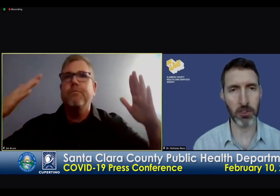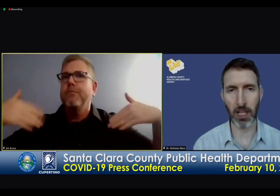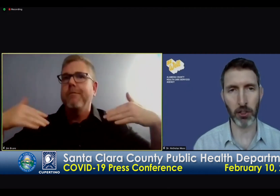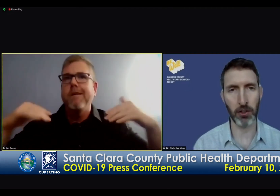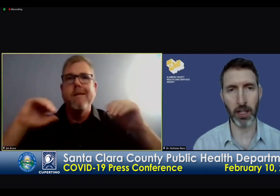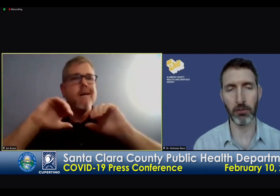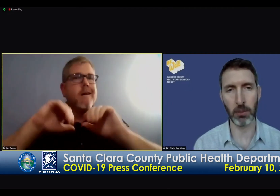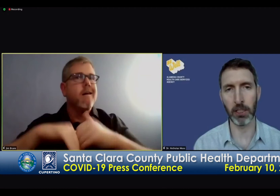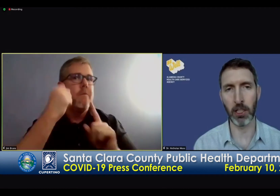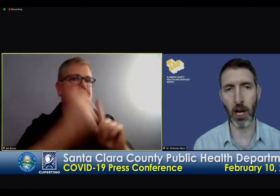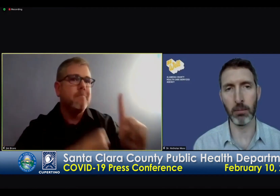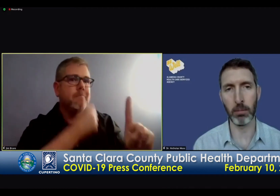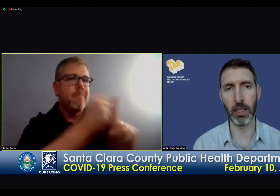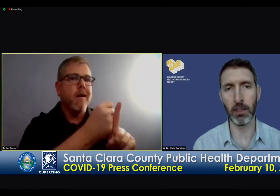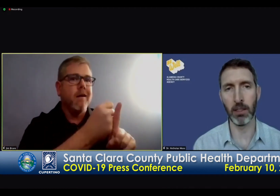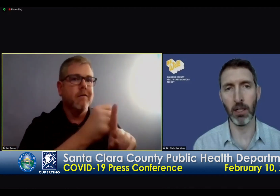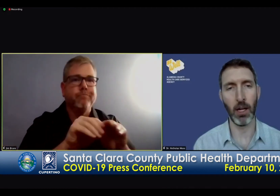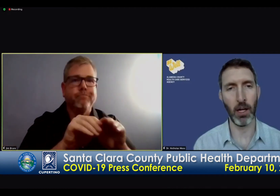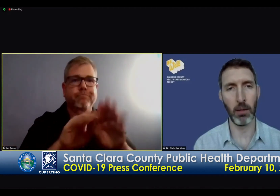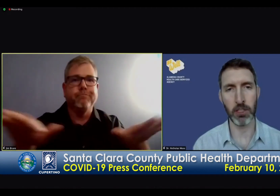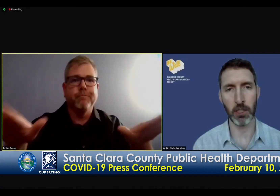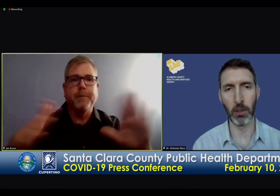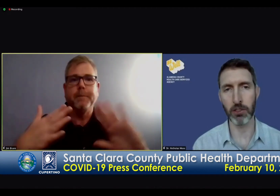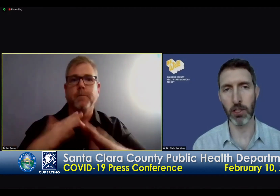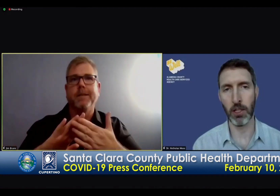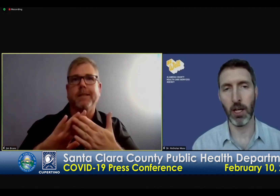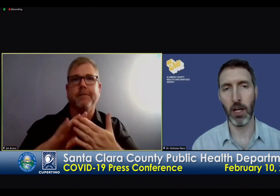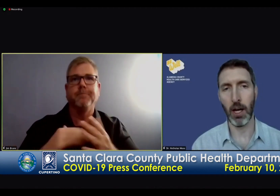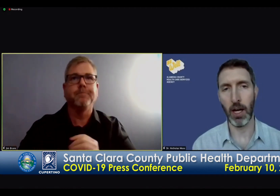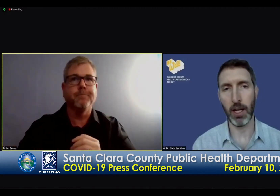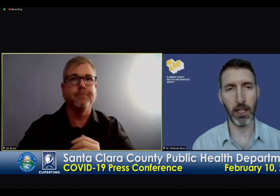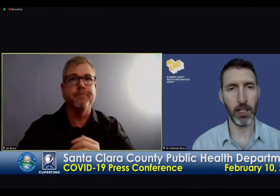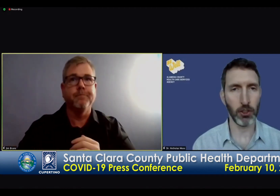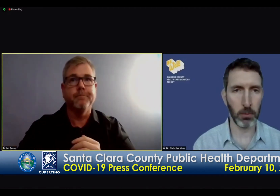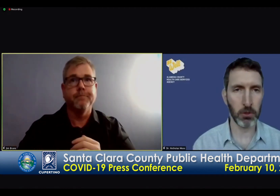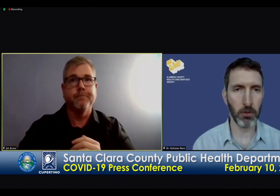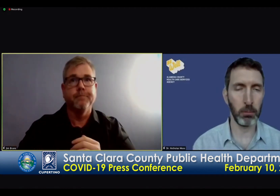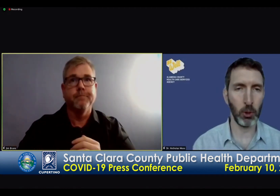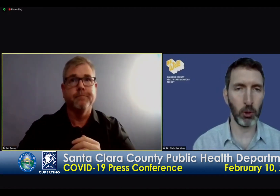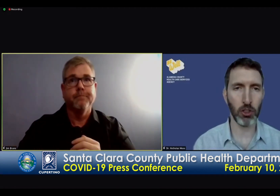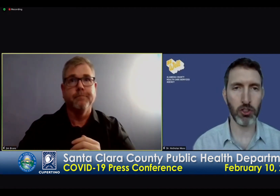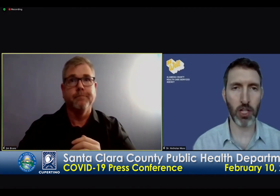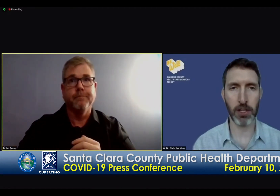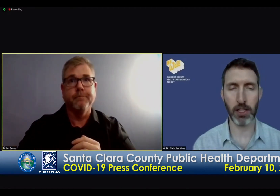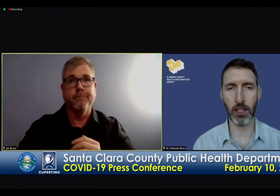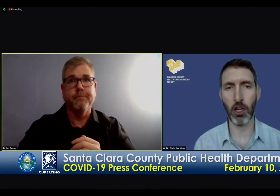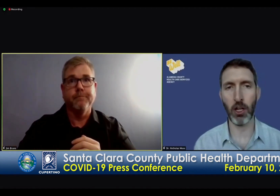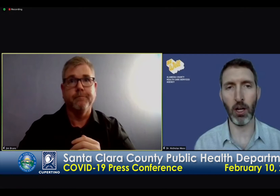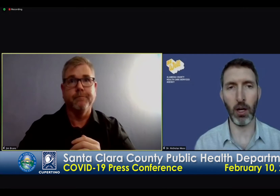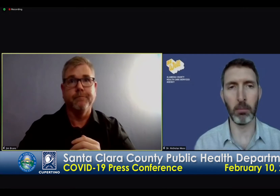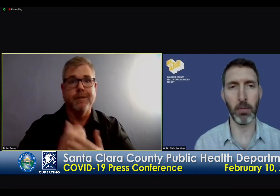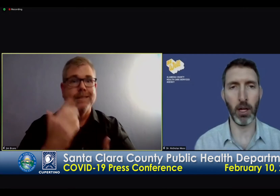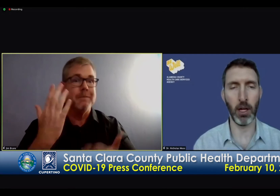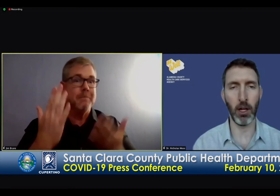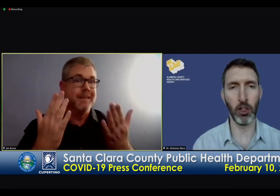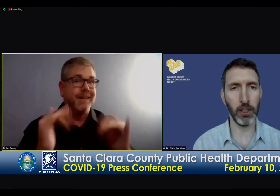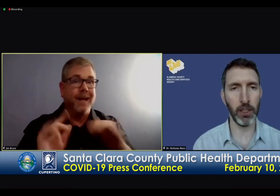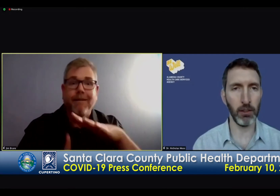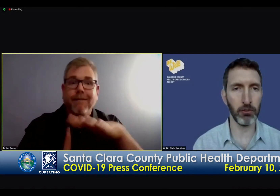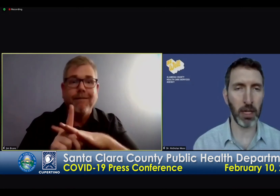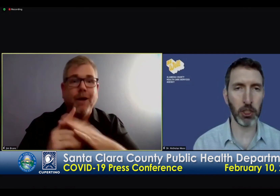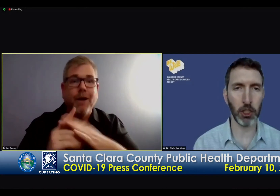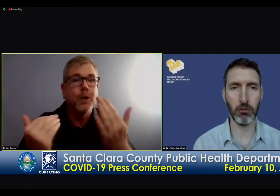specimens out there that have simply not been sequenced. And then in terms of the boosters, I think the